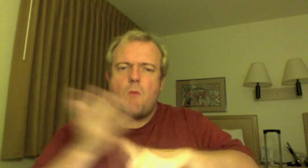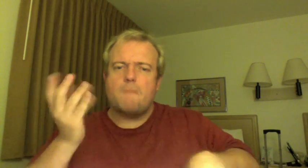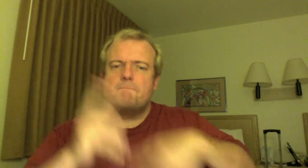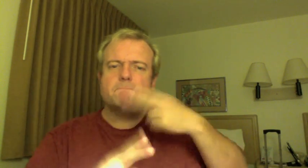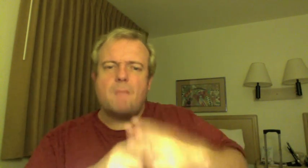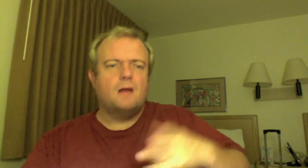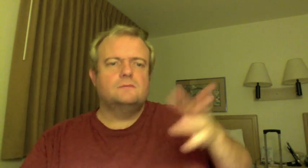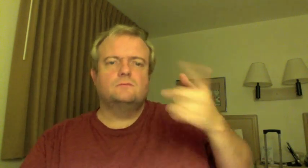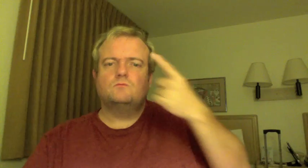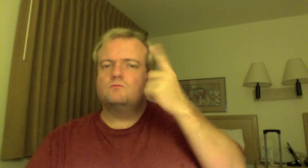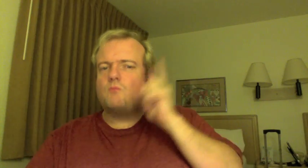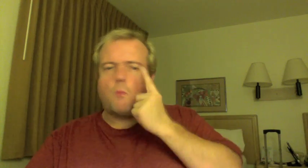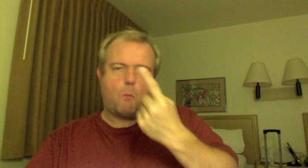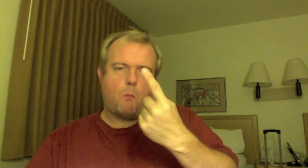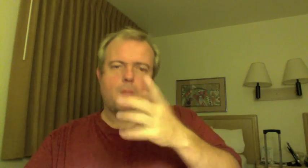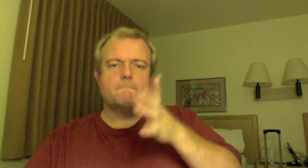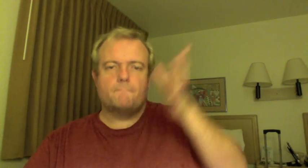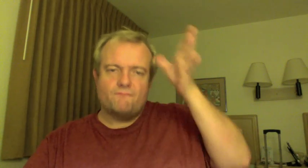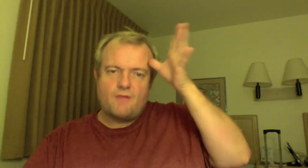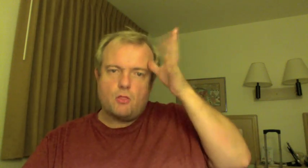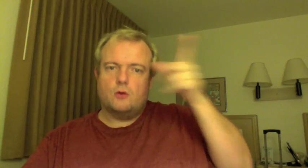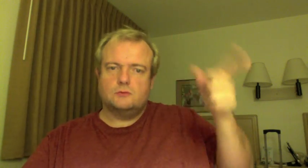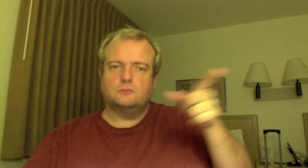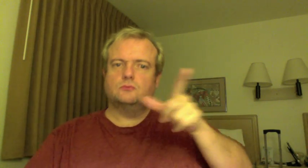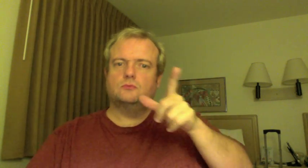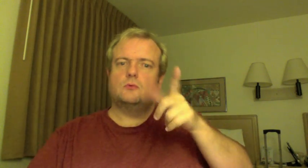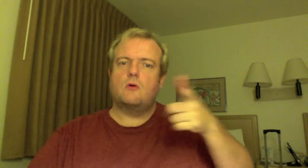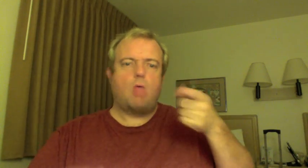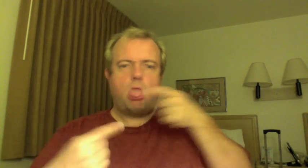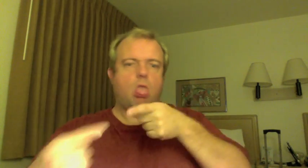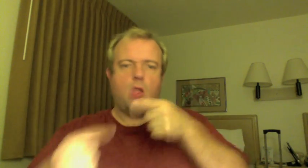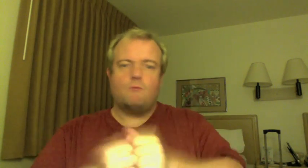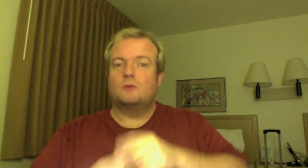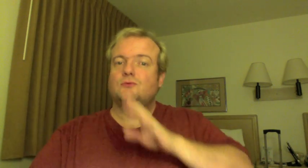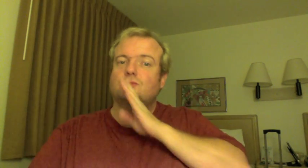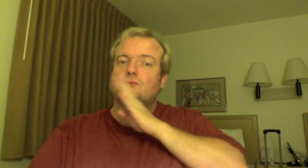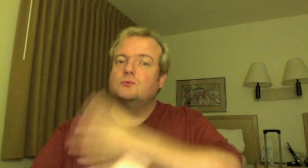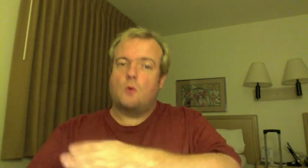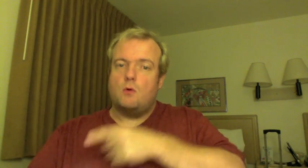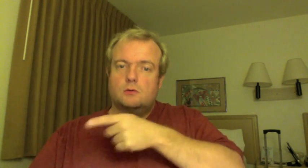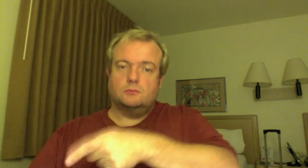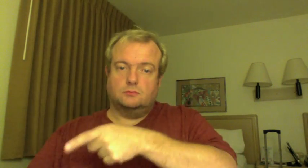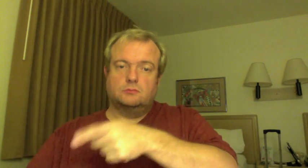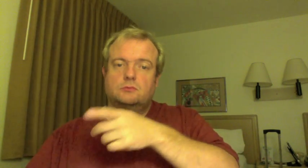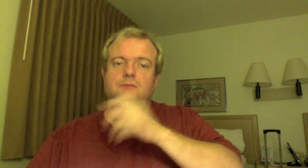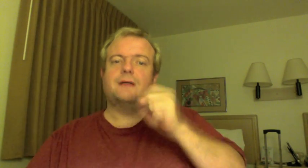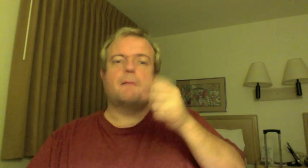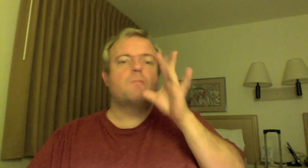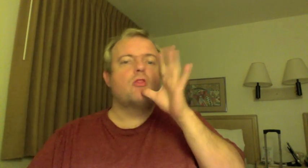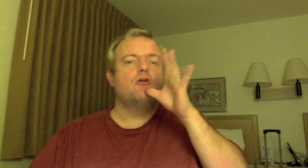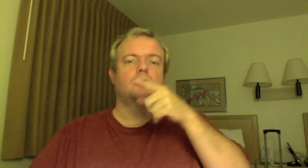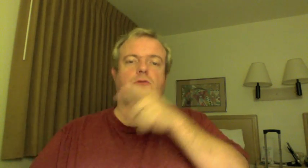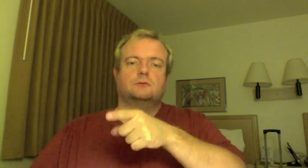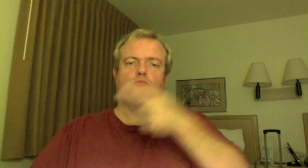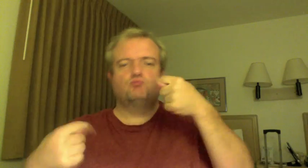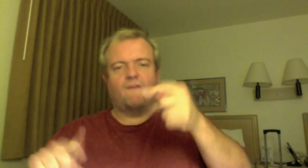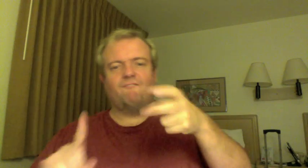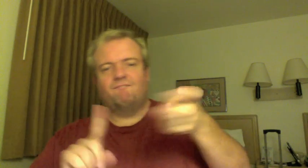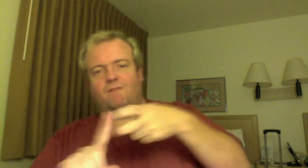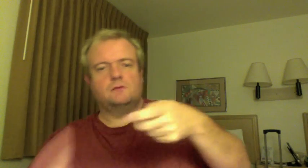together. In April 2007, architects Herzog and Demeron return once again